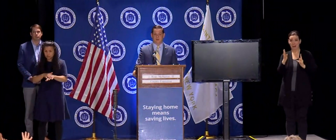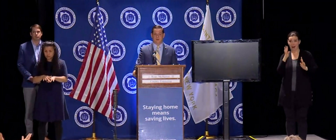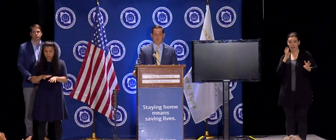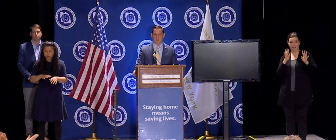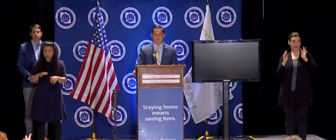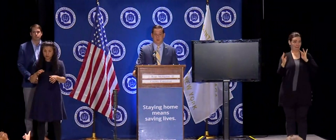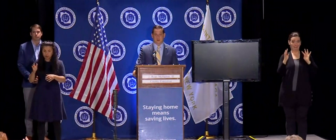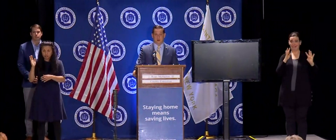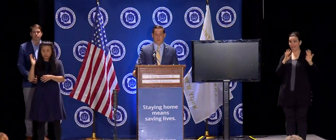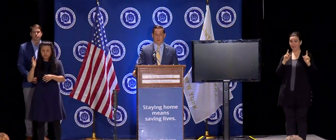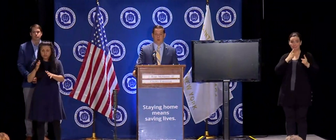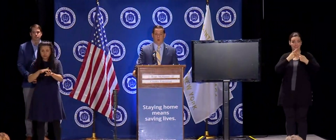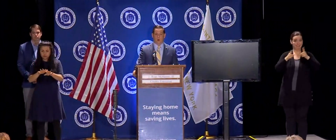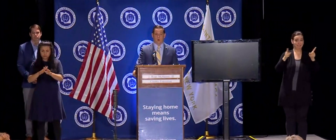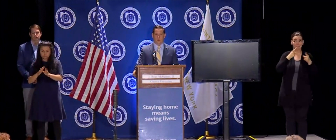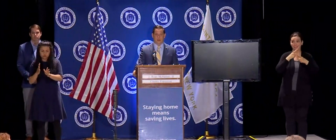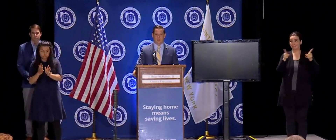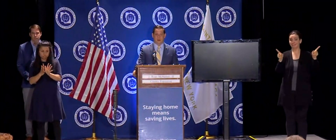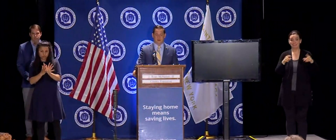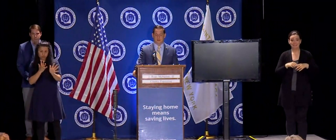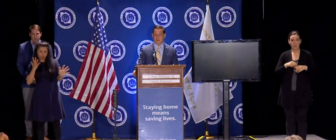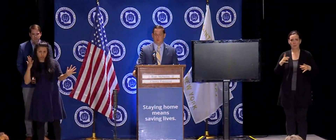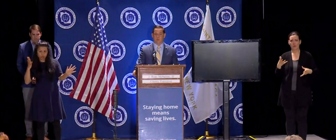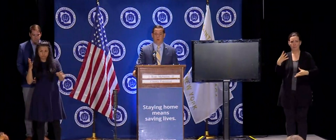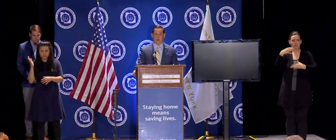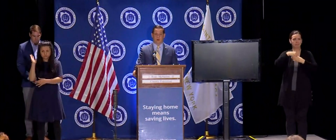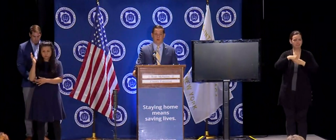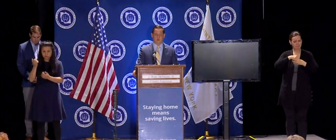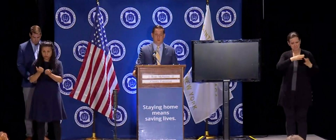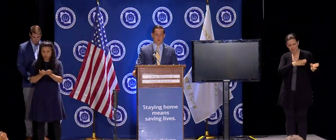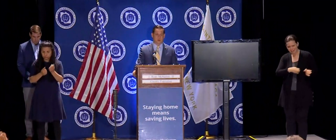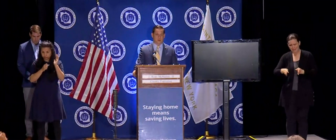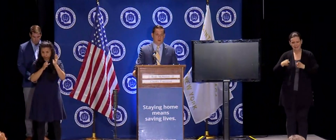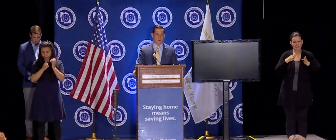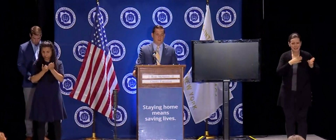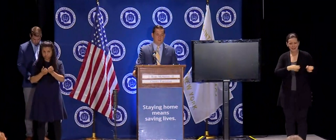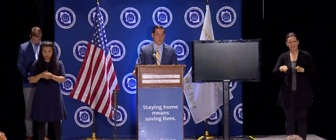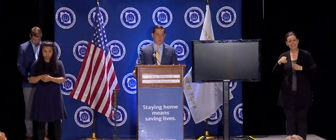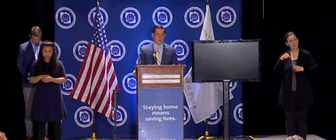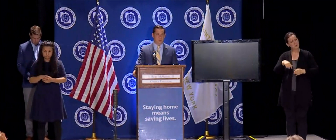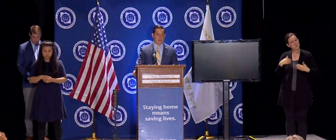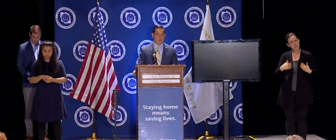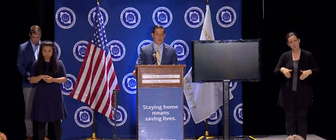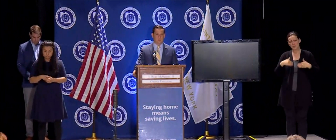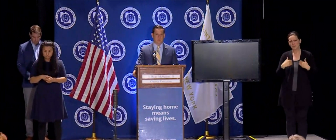All these individuals played a role in this at one point or another. So